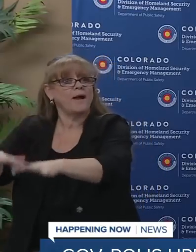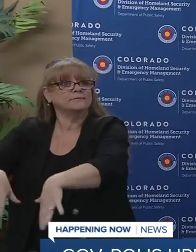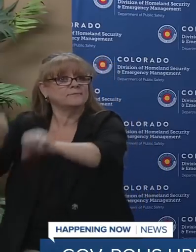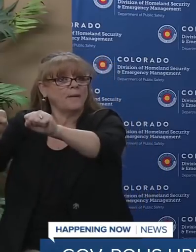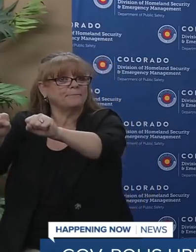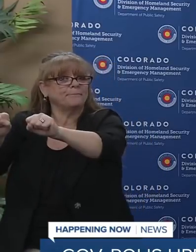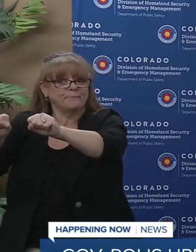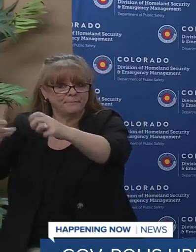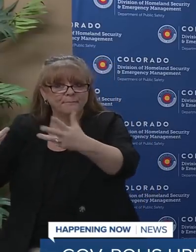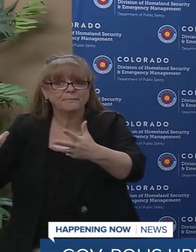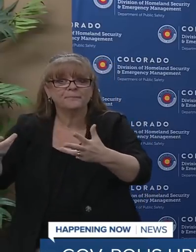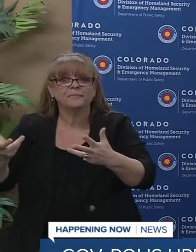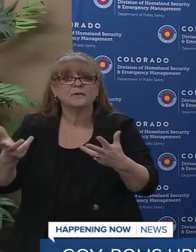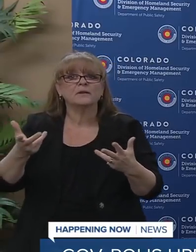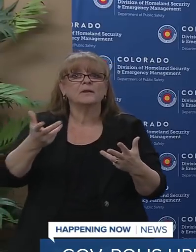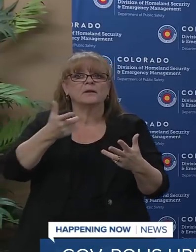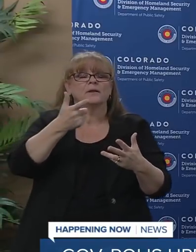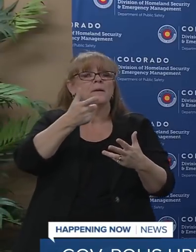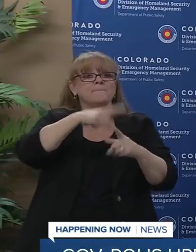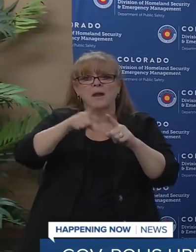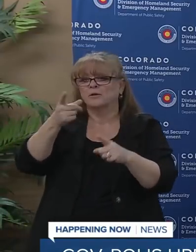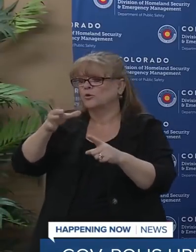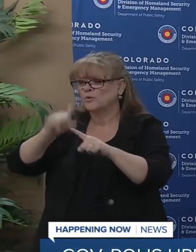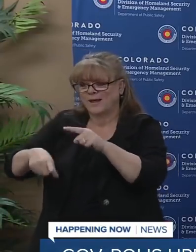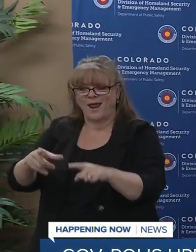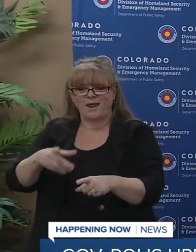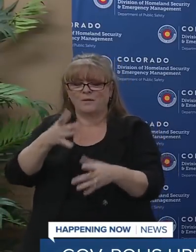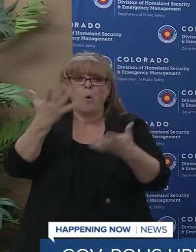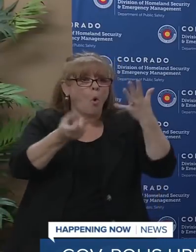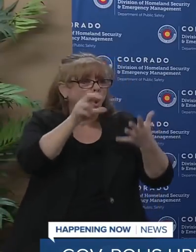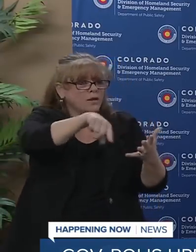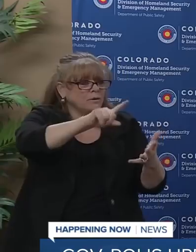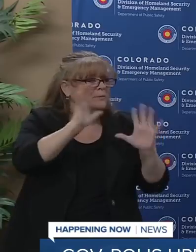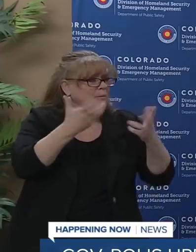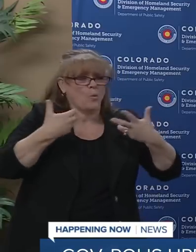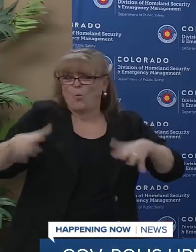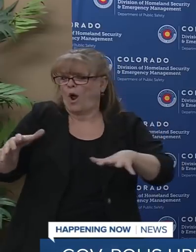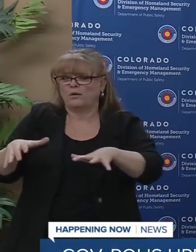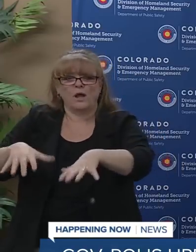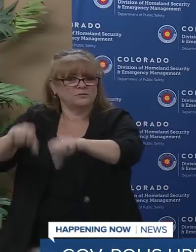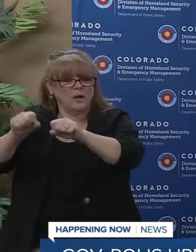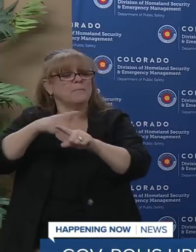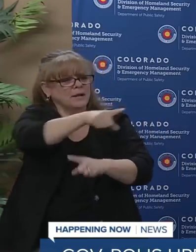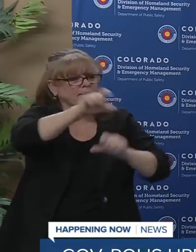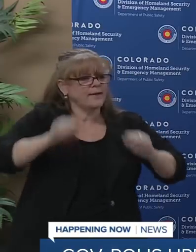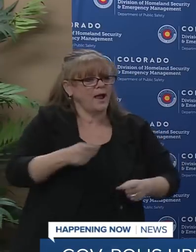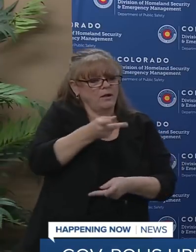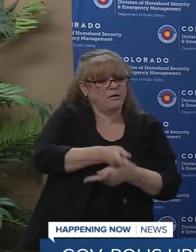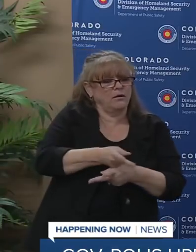but many of them are doing it. And of course, almost all of them are doing fostering. But you can find the one closest to where you live,